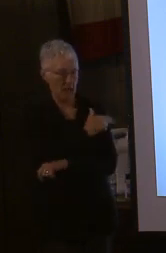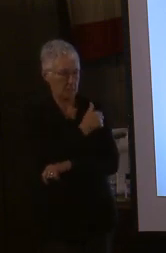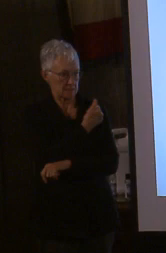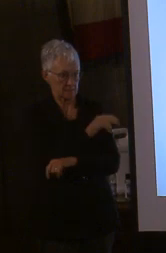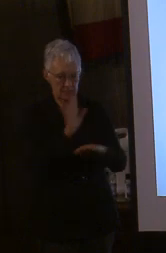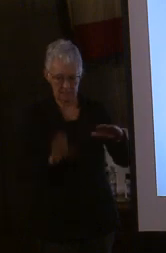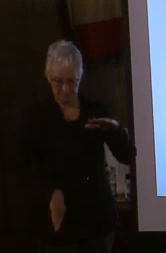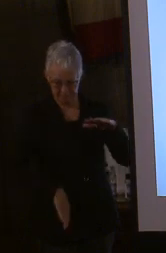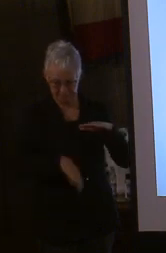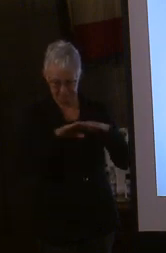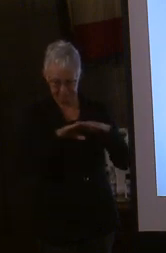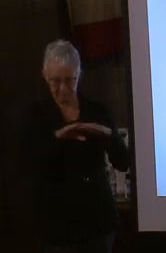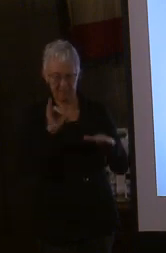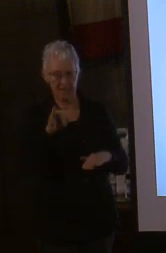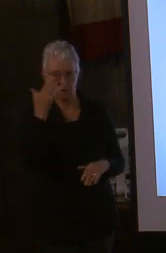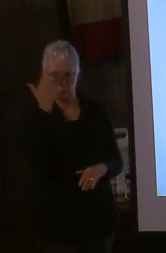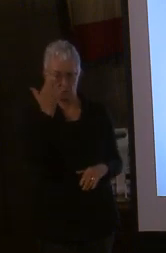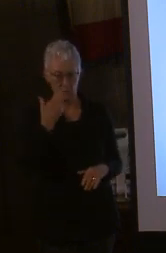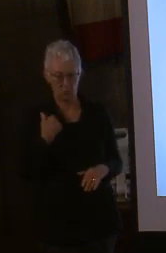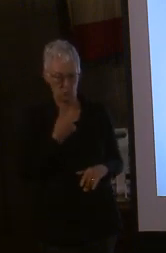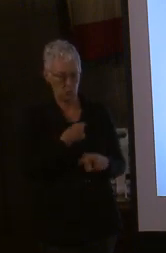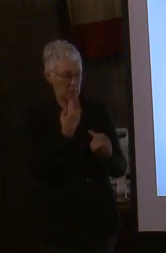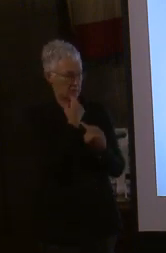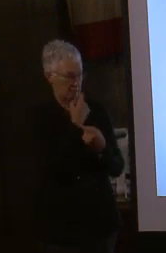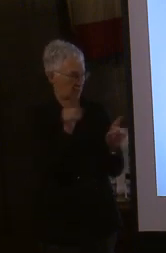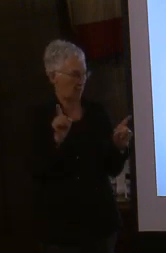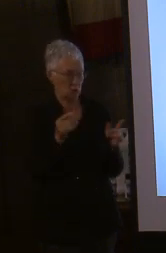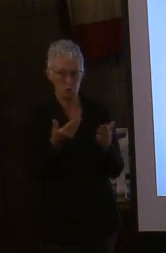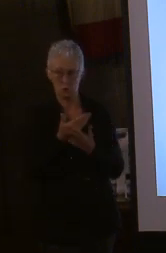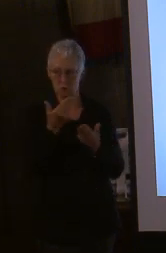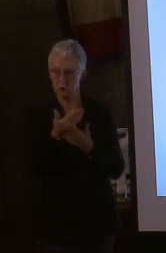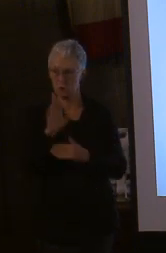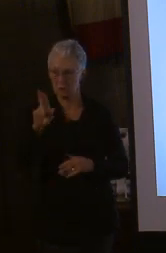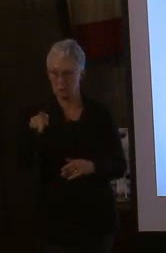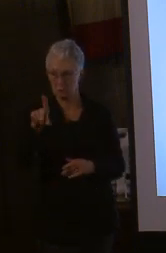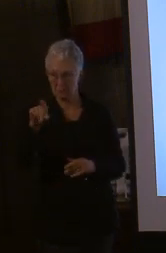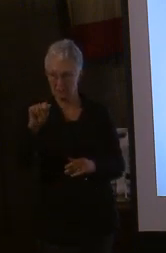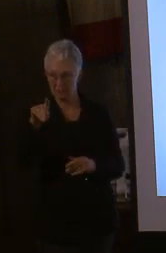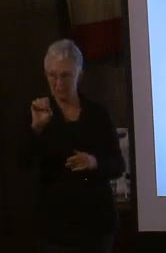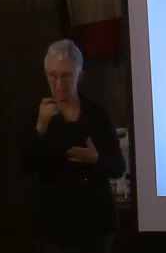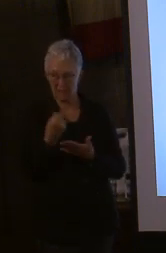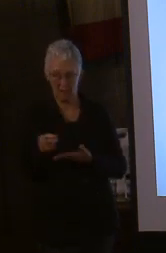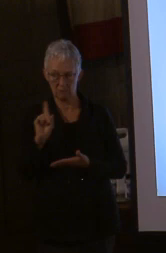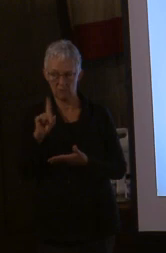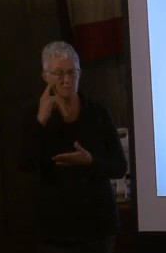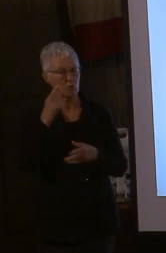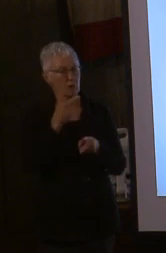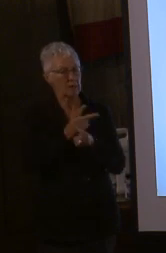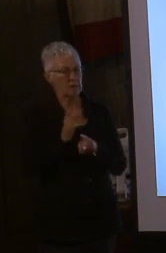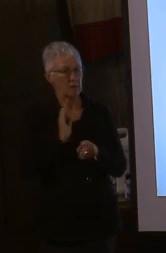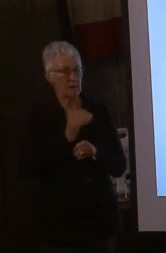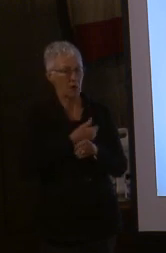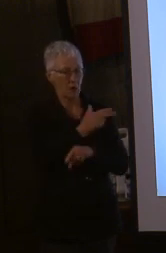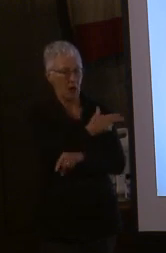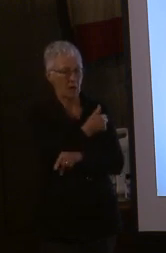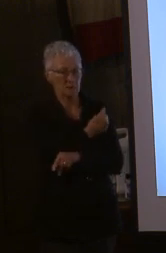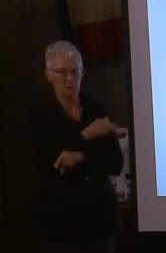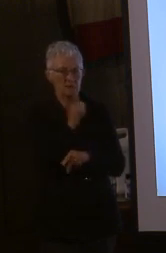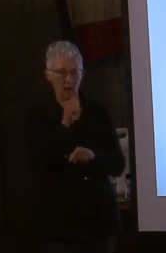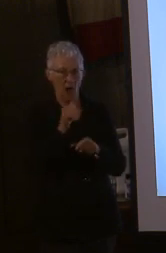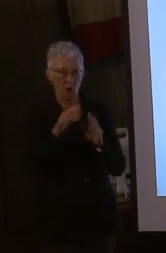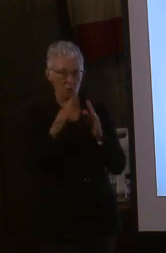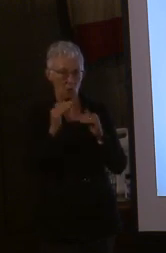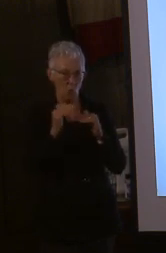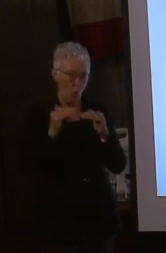we announced the additional updates to the DHMs last week. It's to preserve our hospital capacity. We've got 38%